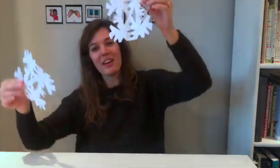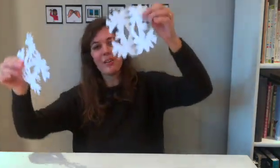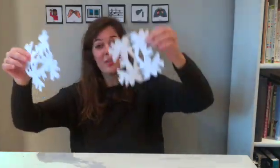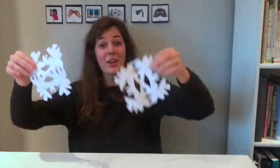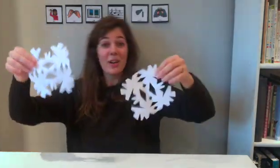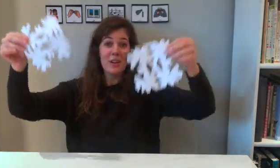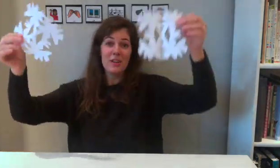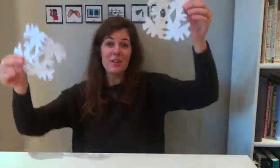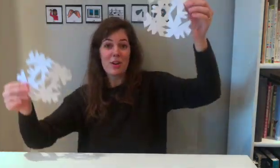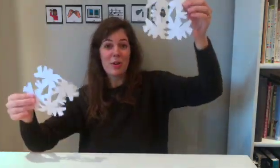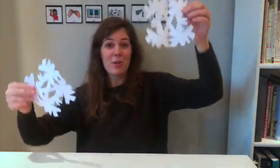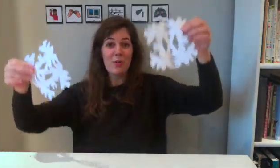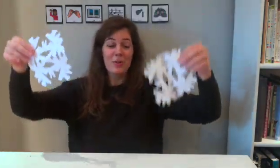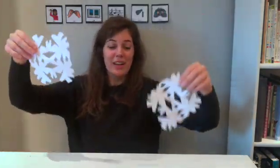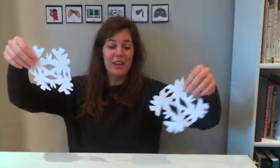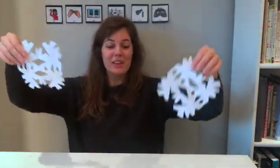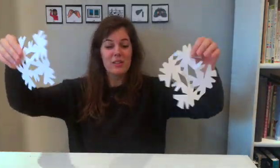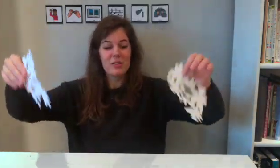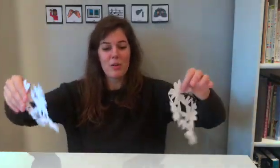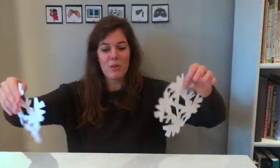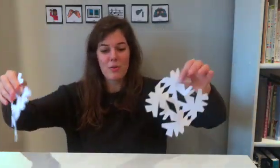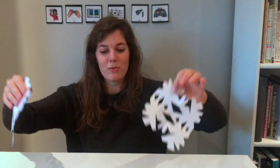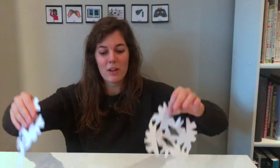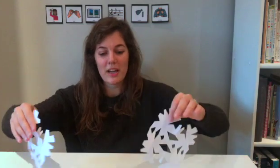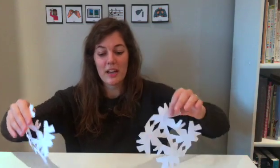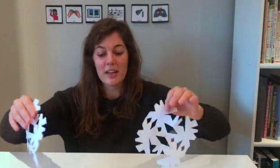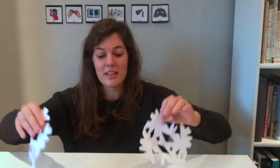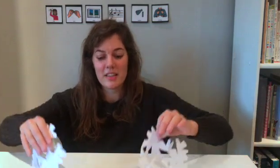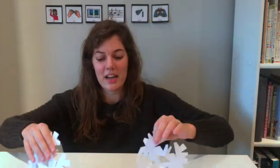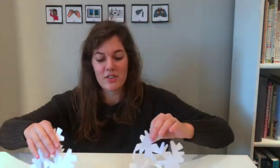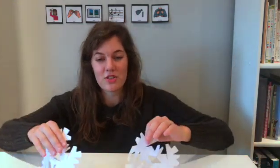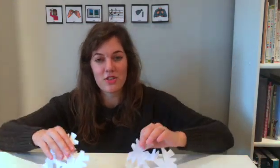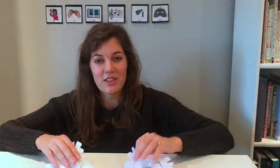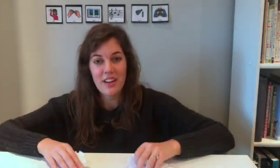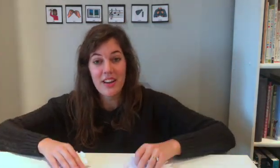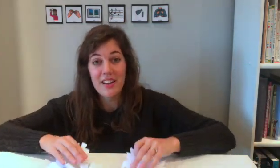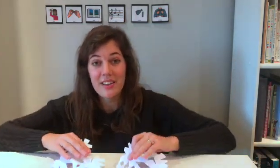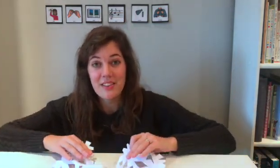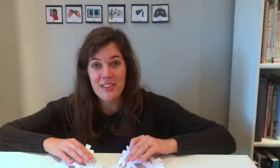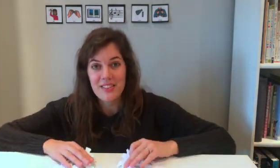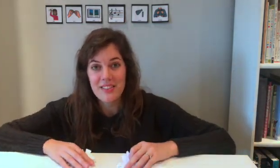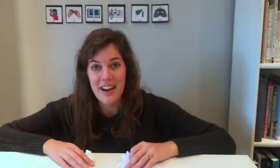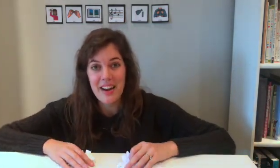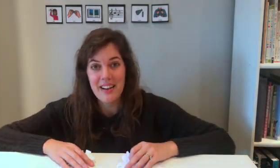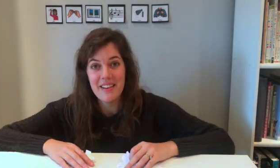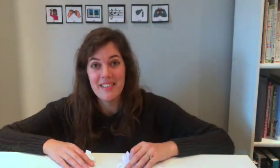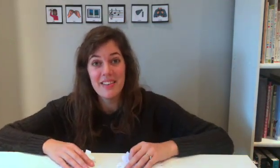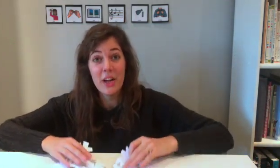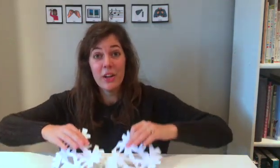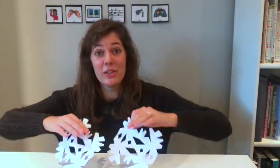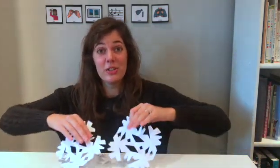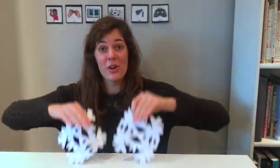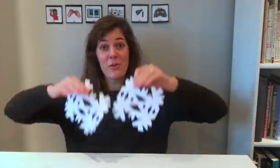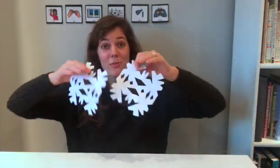around. Snowflake, snowflake, touch the ground.